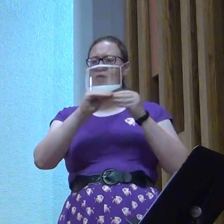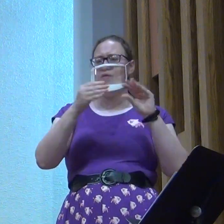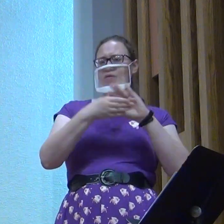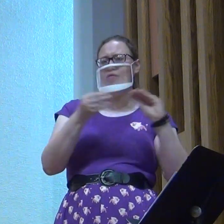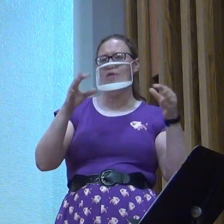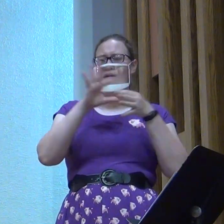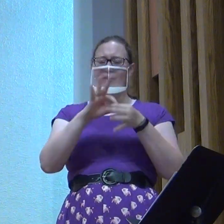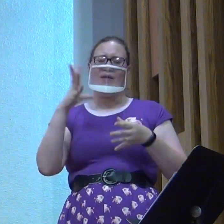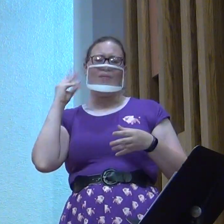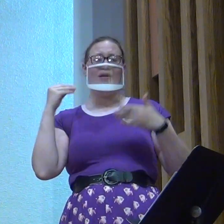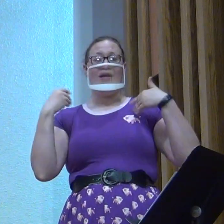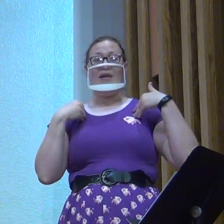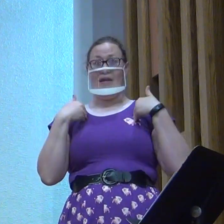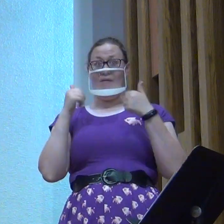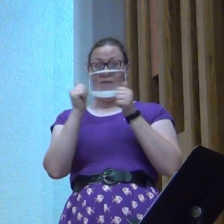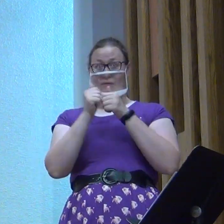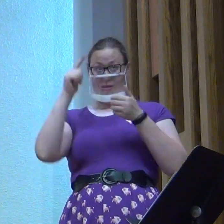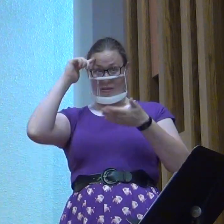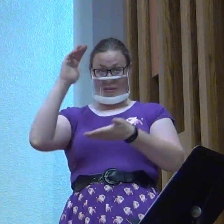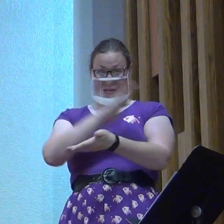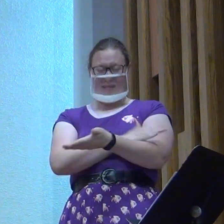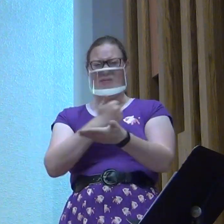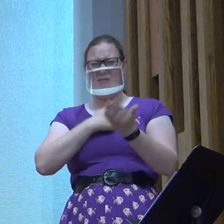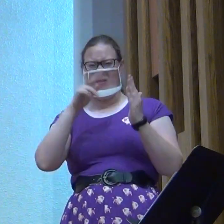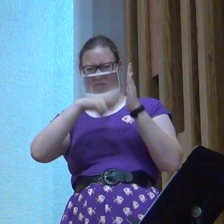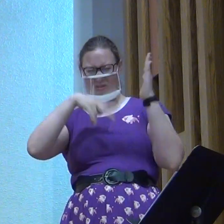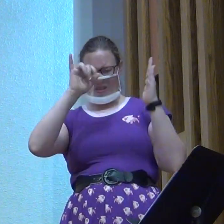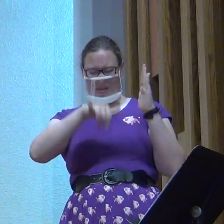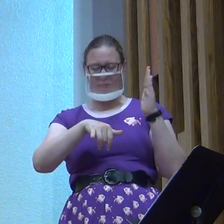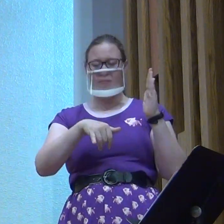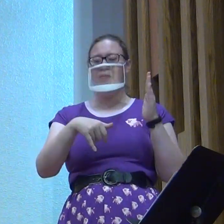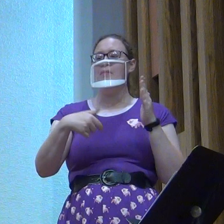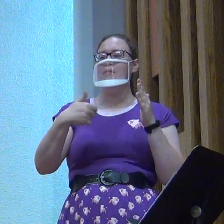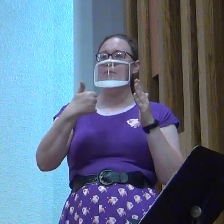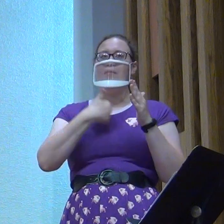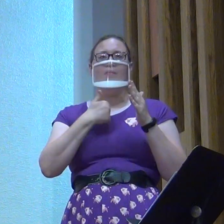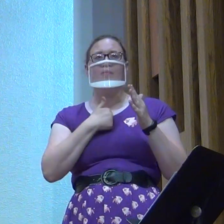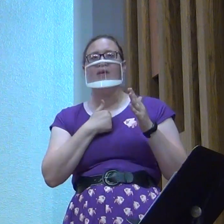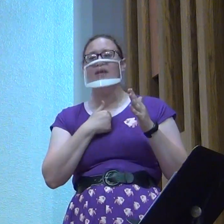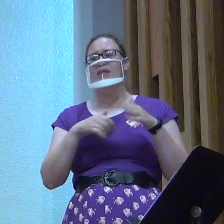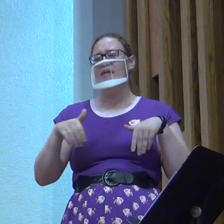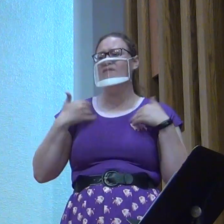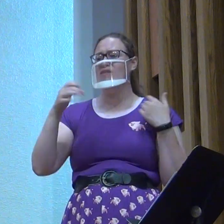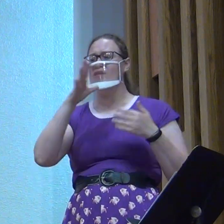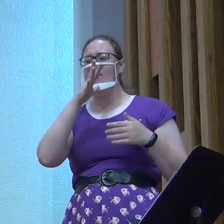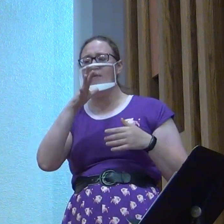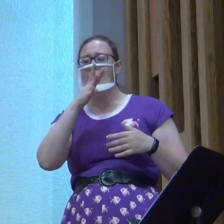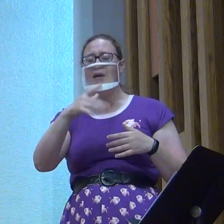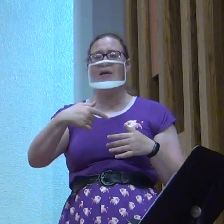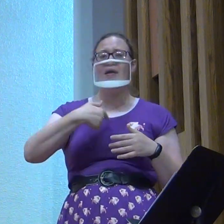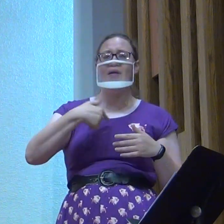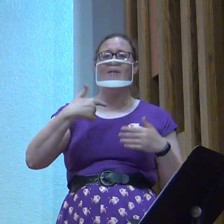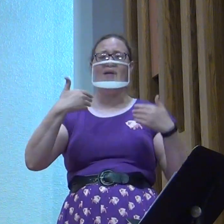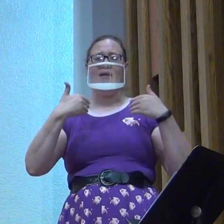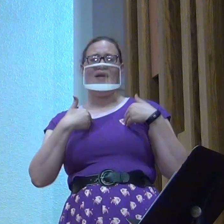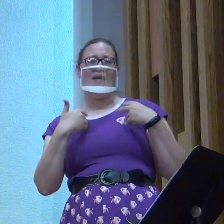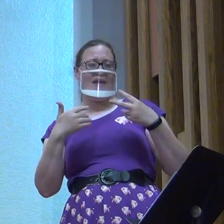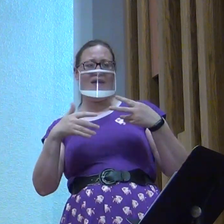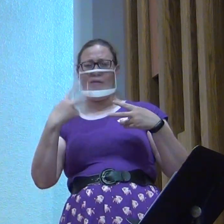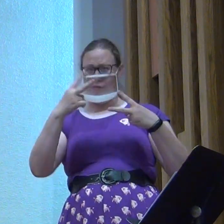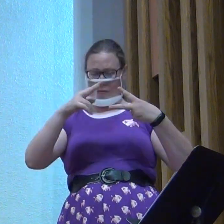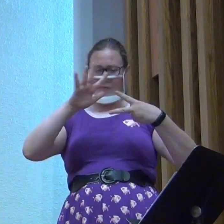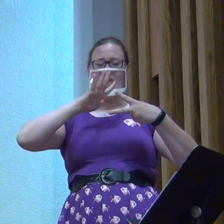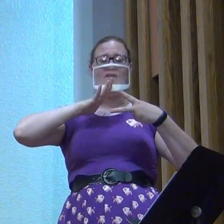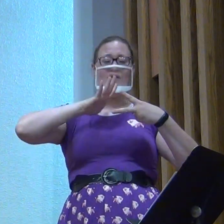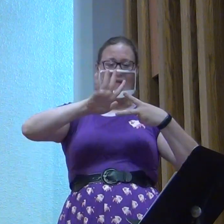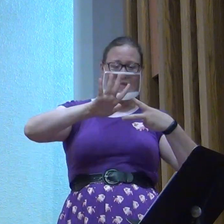had with her son, and I quote, "As a harried young mother of a five-year-old